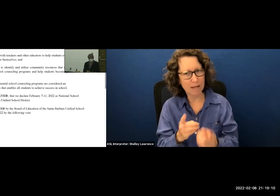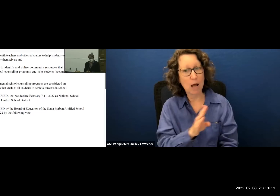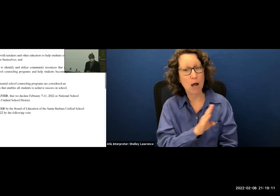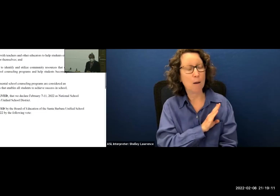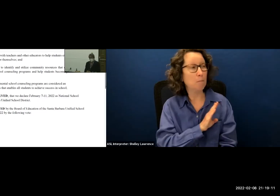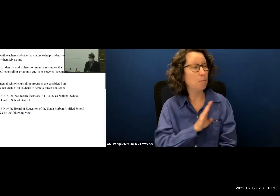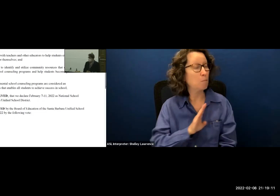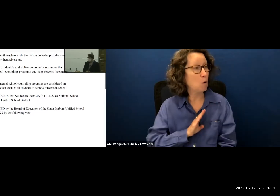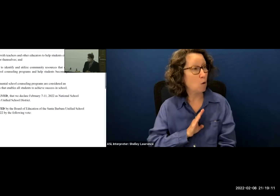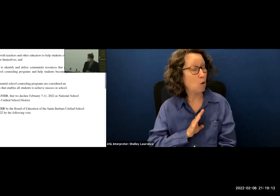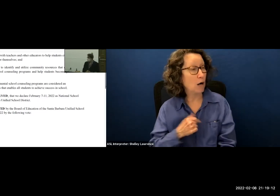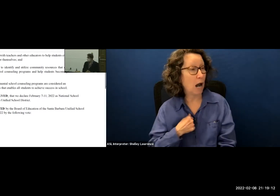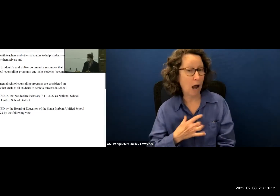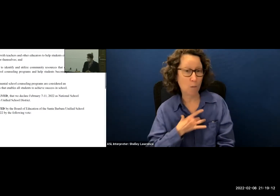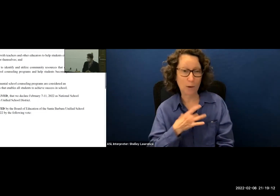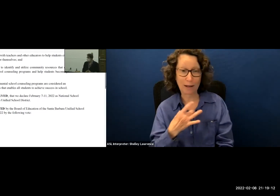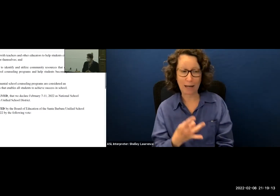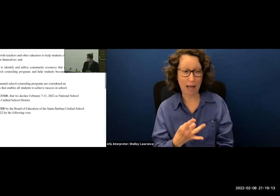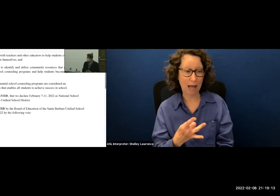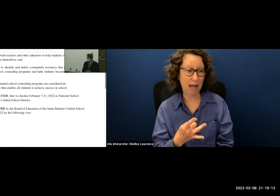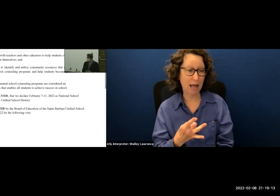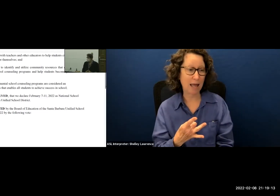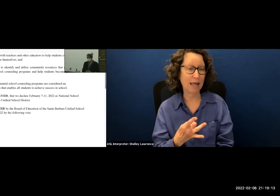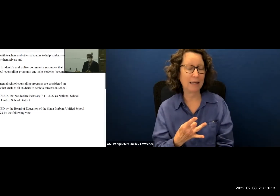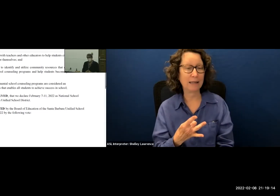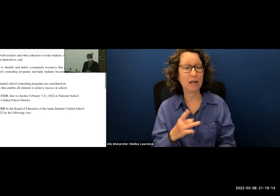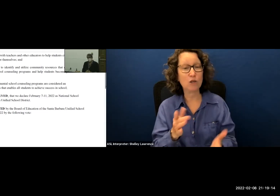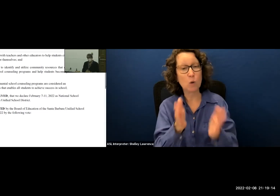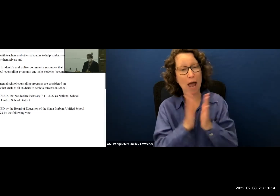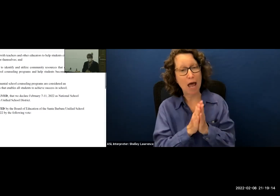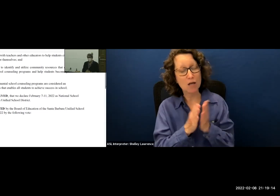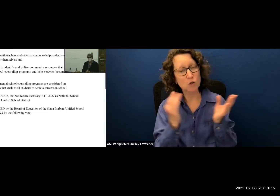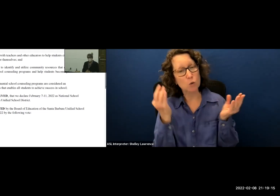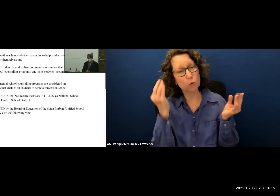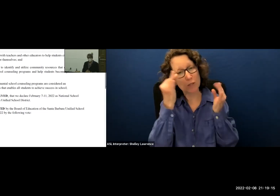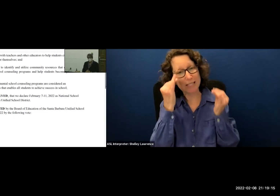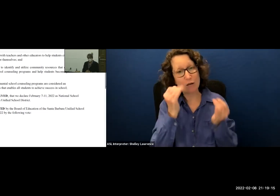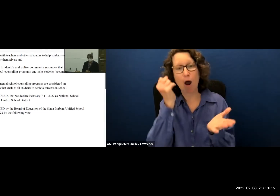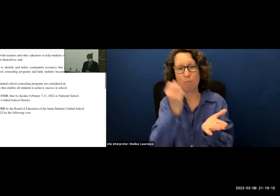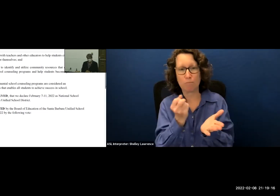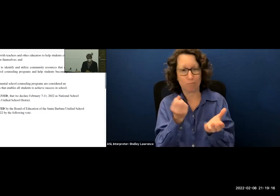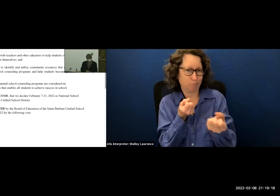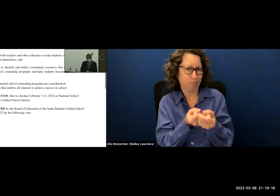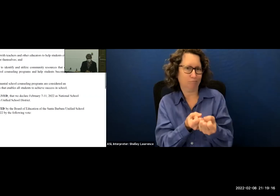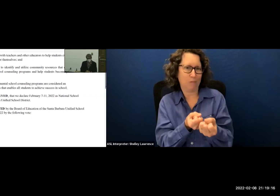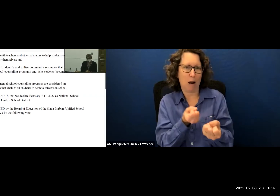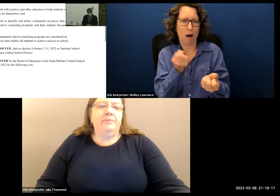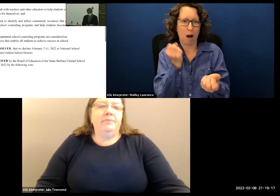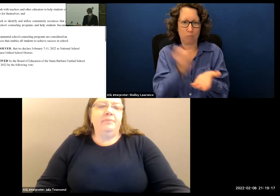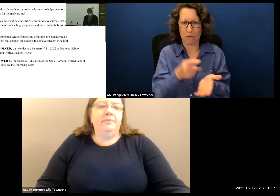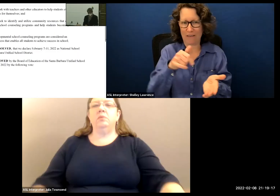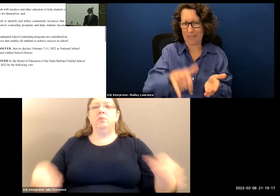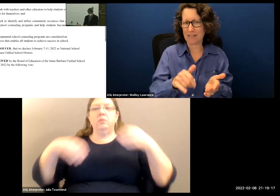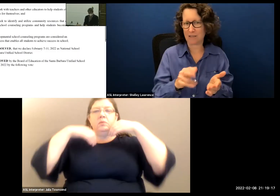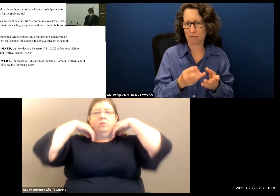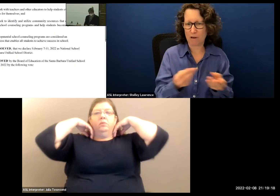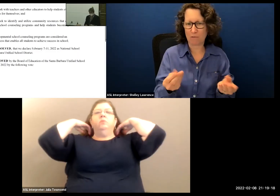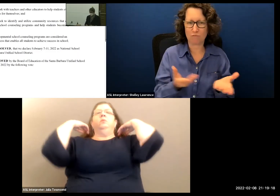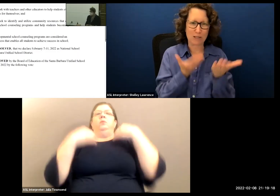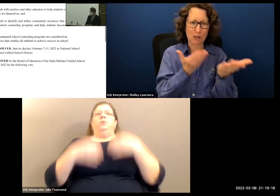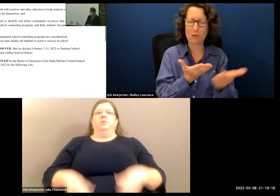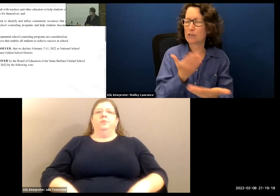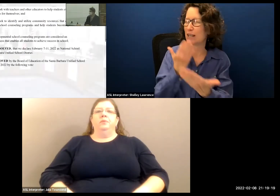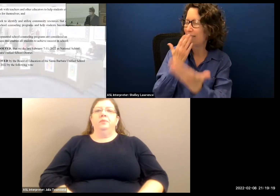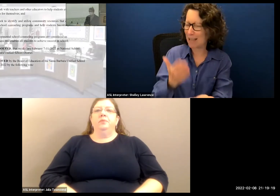I would like to ask you to consider approving this resolution. Thank you.